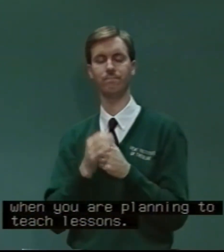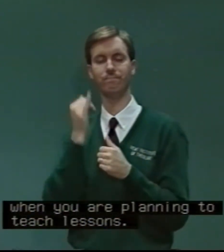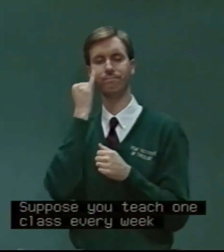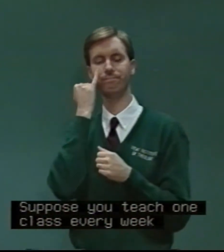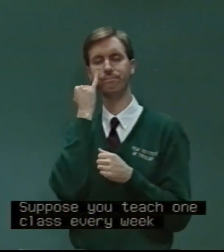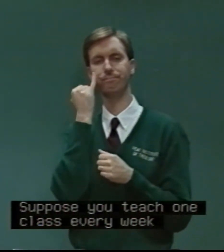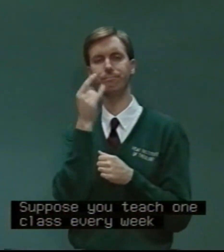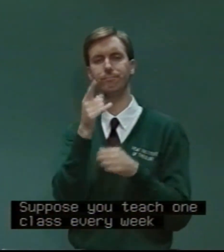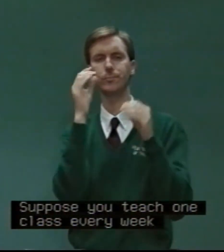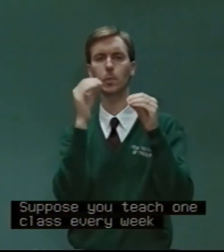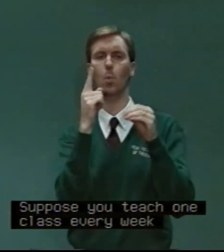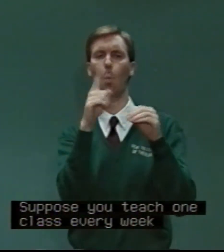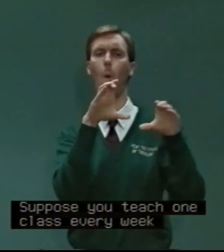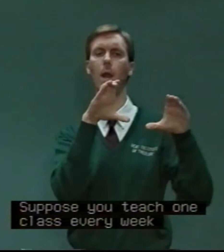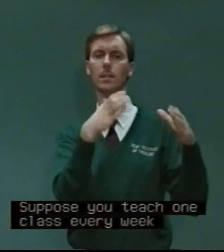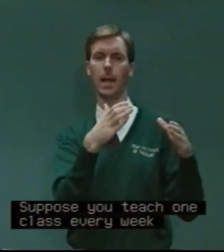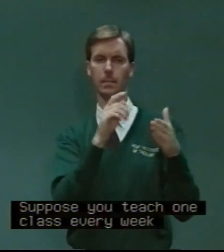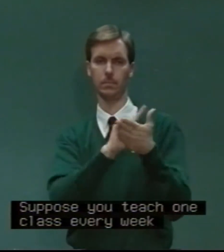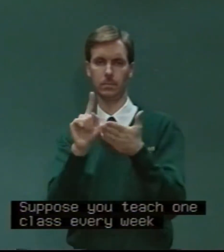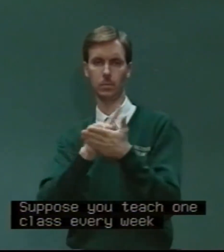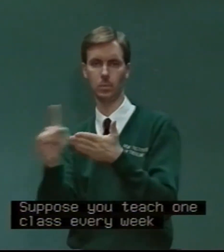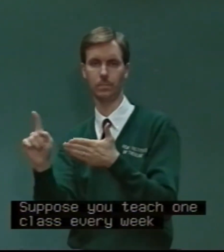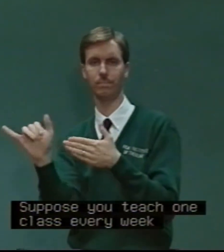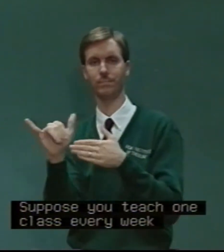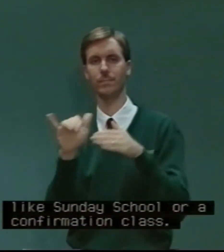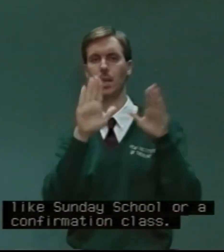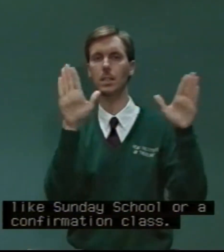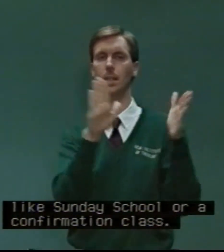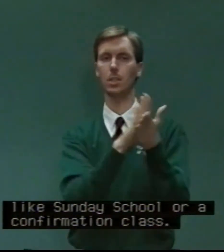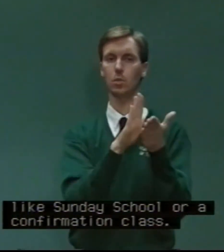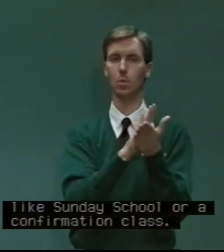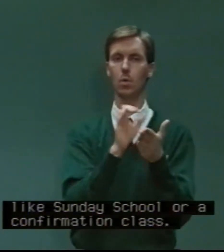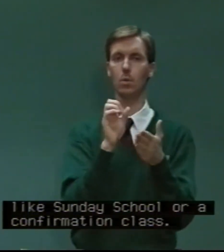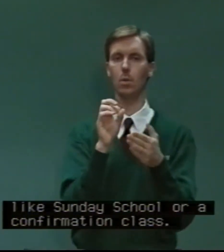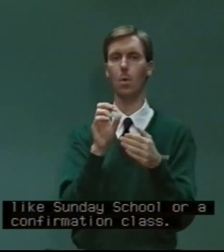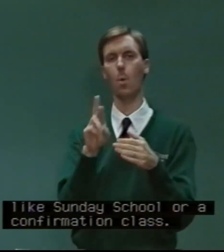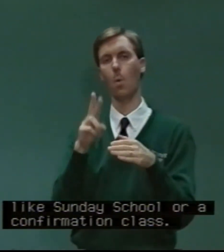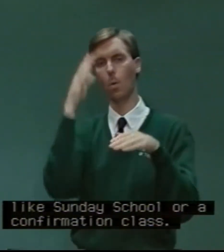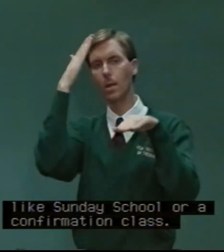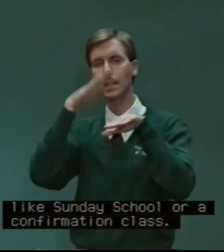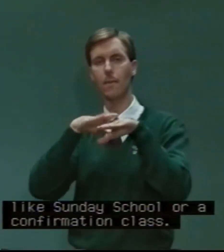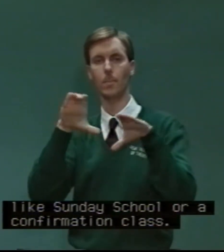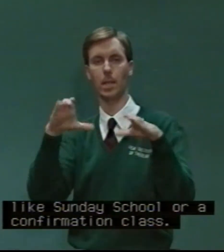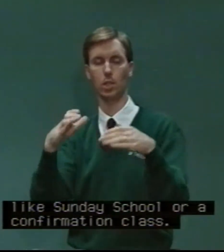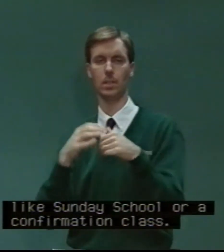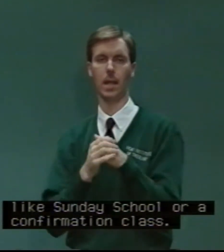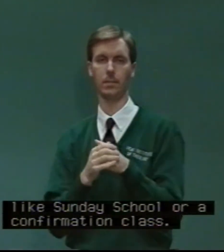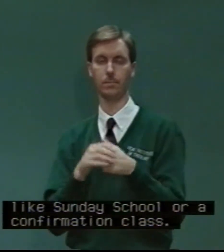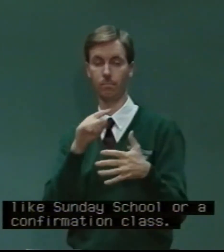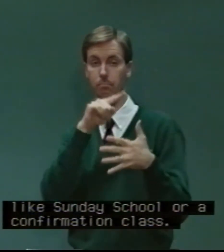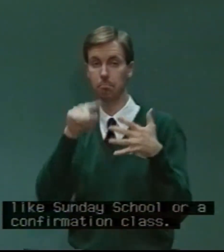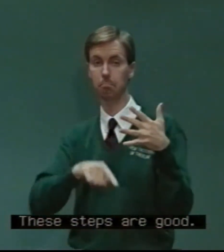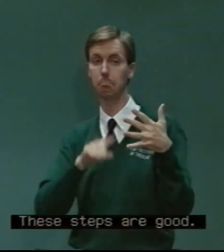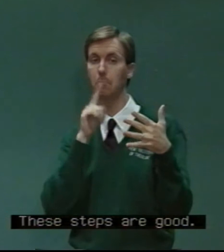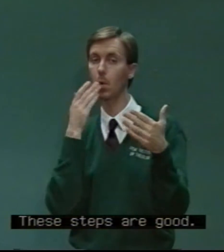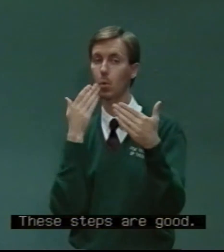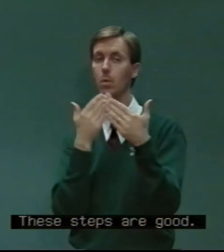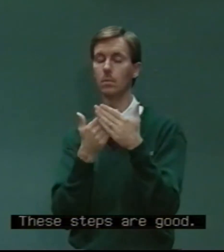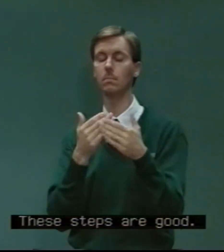planning to teach lessons. Suppose you teach one class every week, like Sunday school or confirmation class. These steps